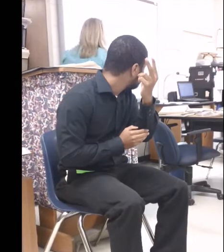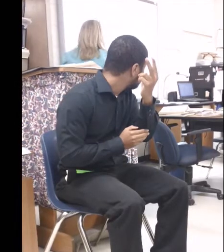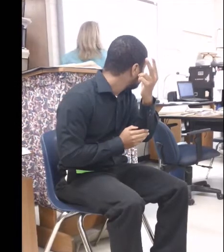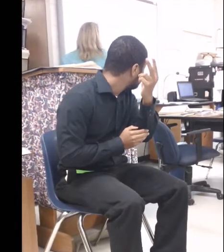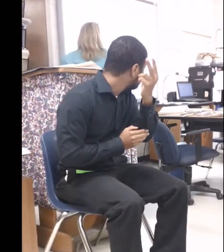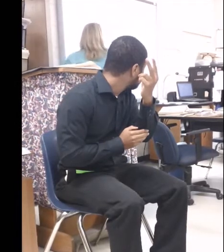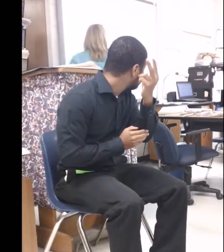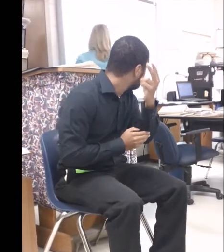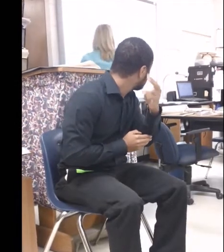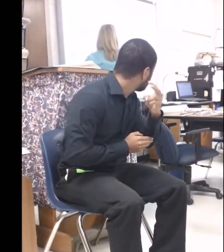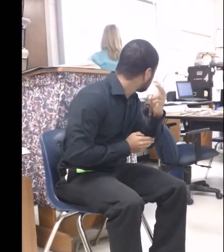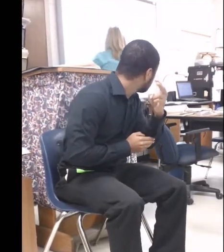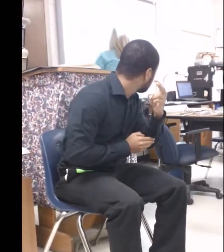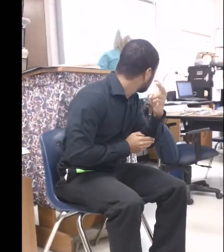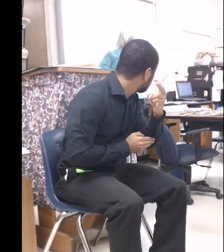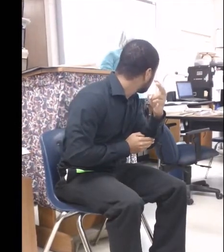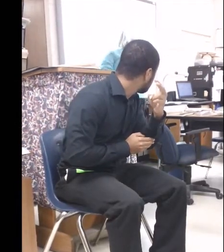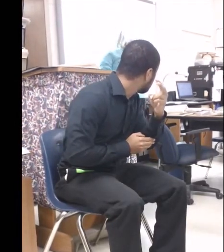C. A c.